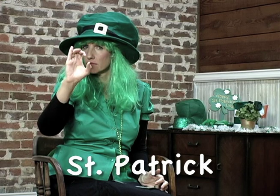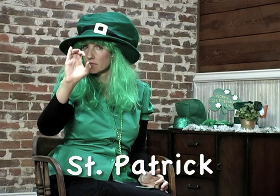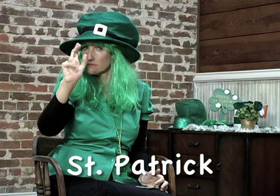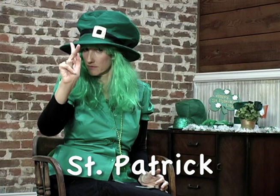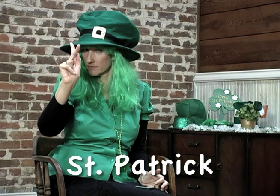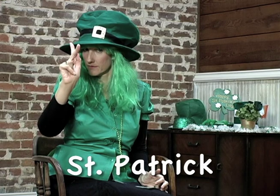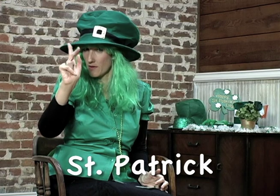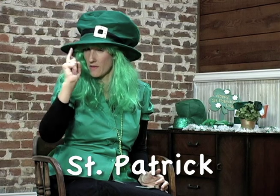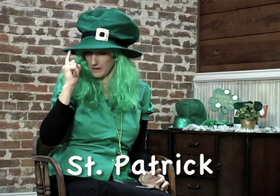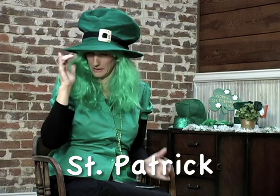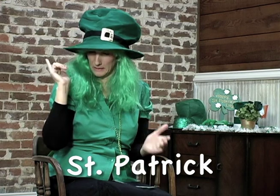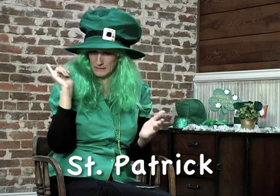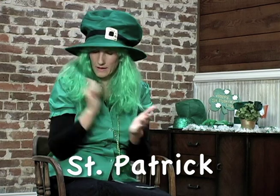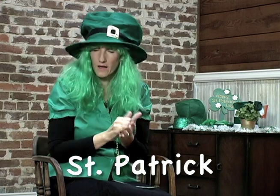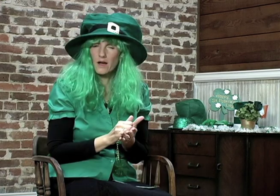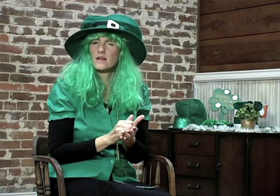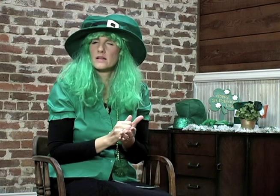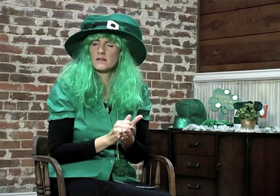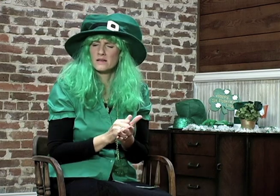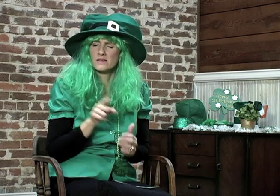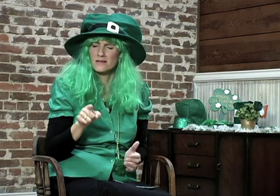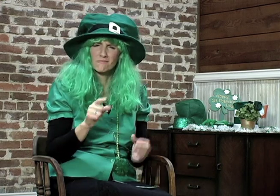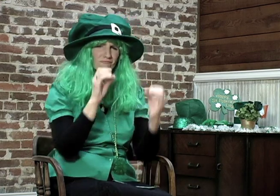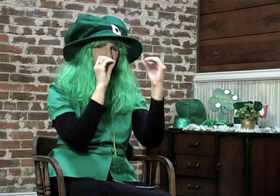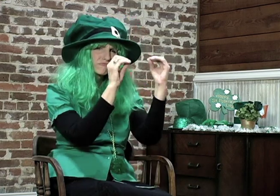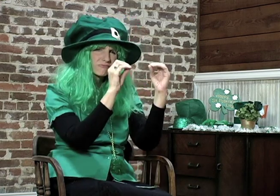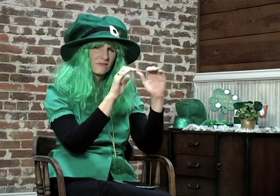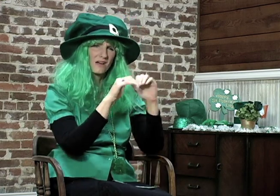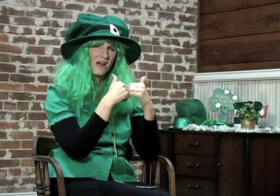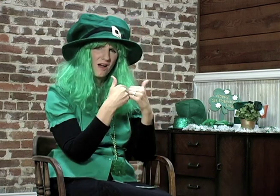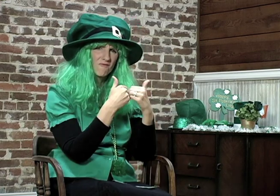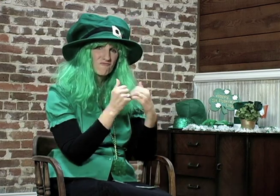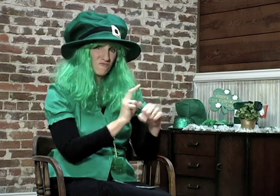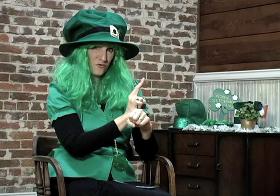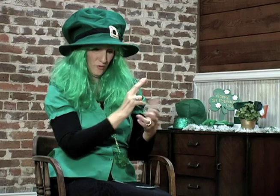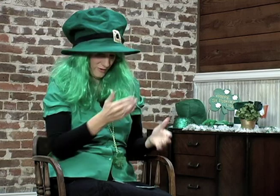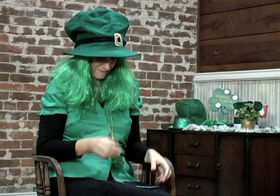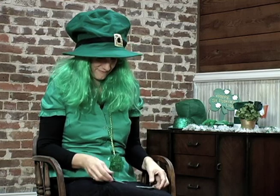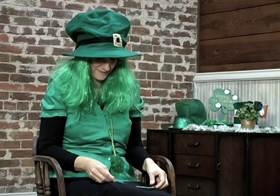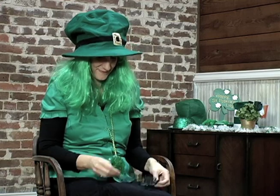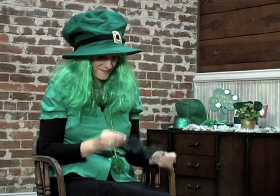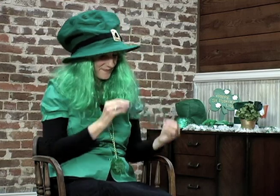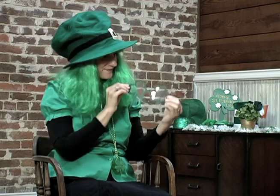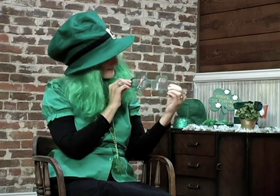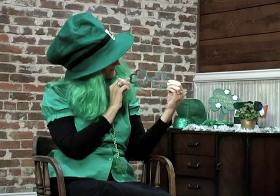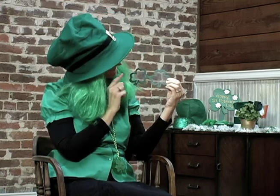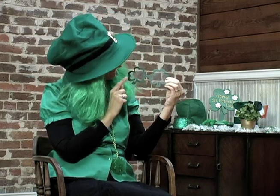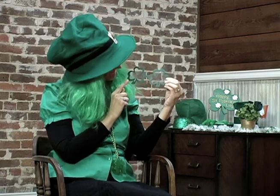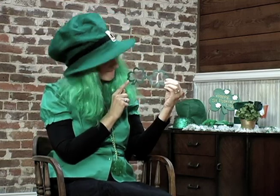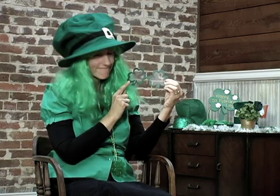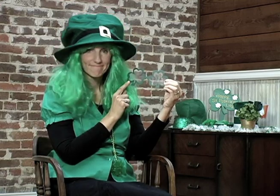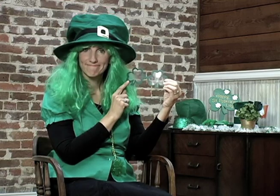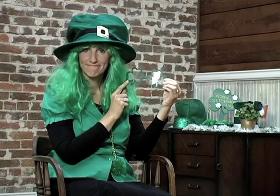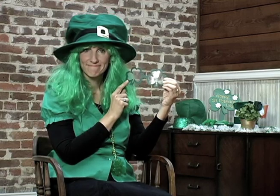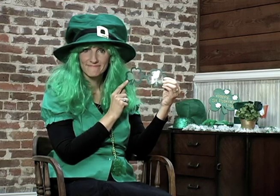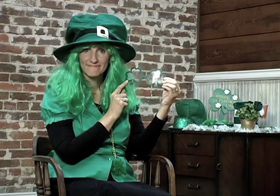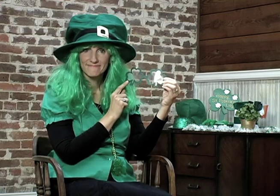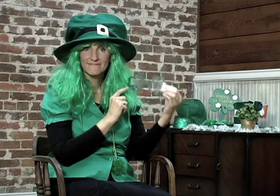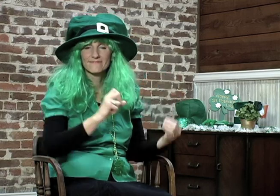about St. Patrick and his teaching, that he taught people to use this little shamrock.